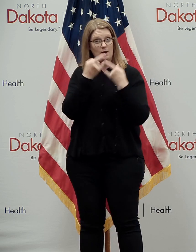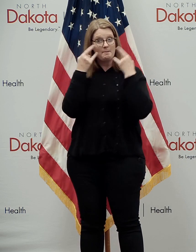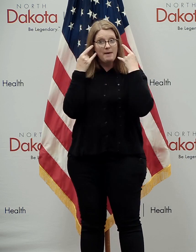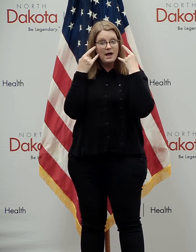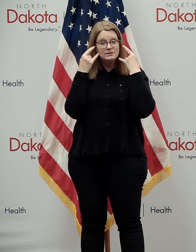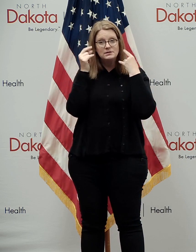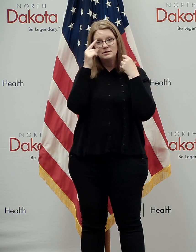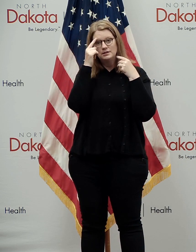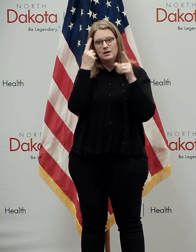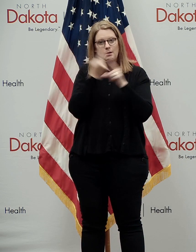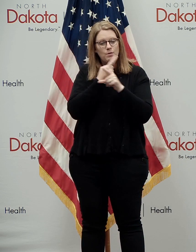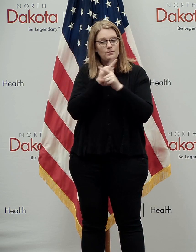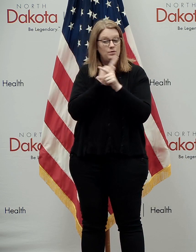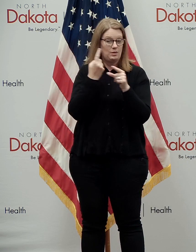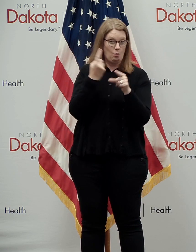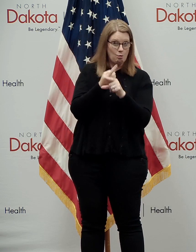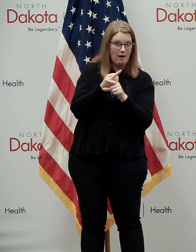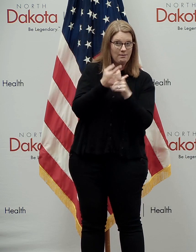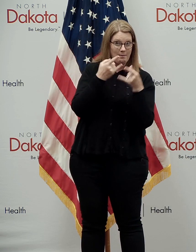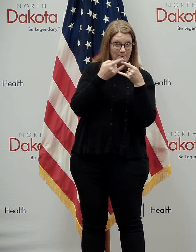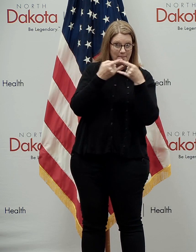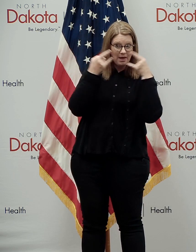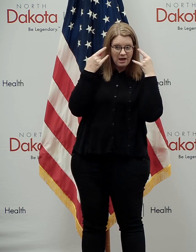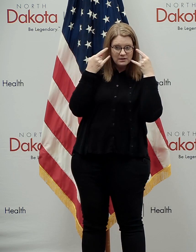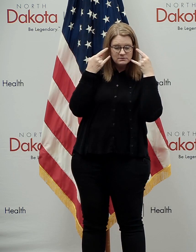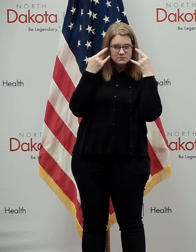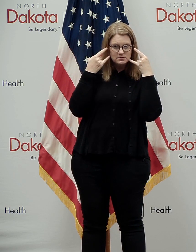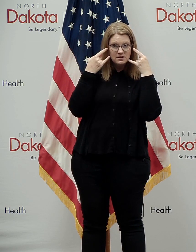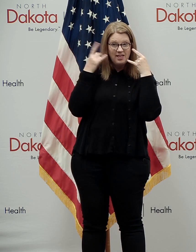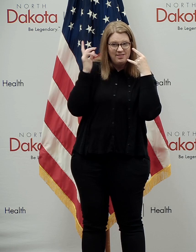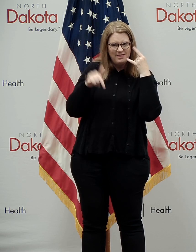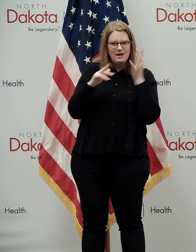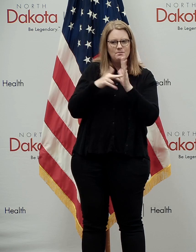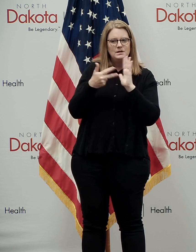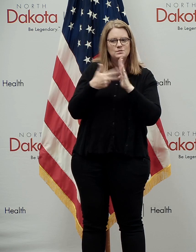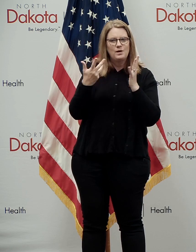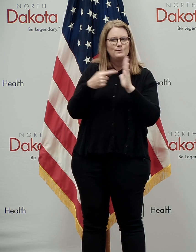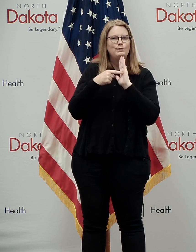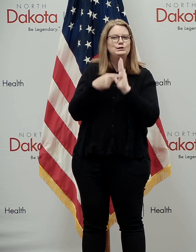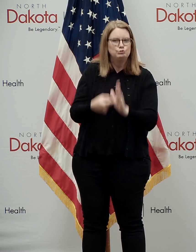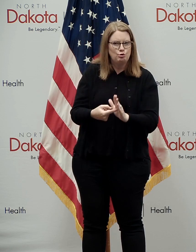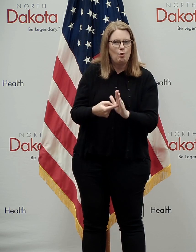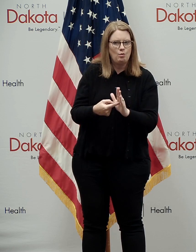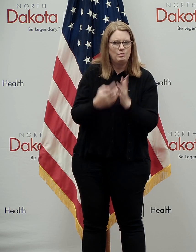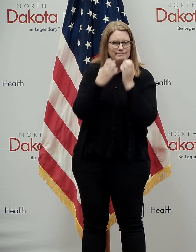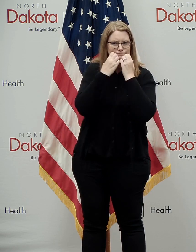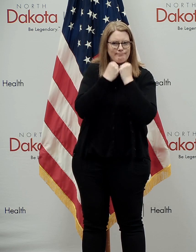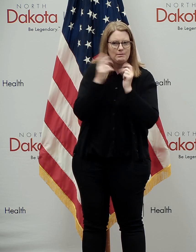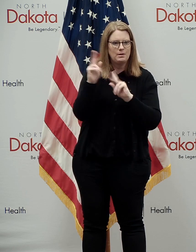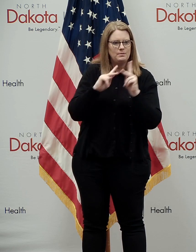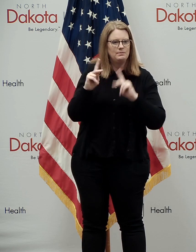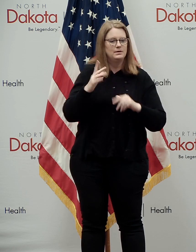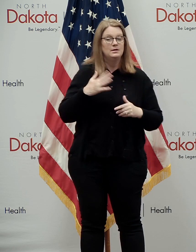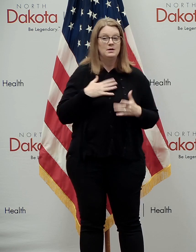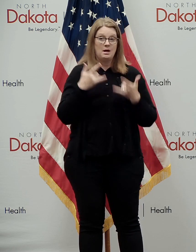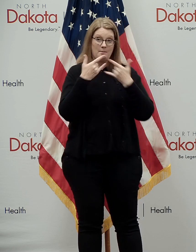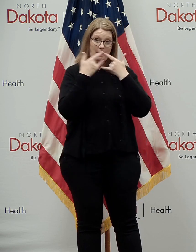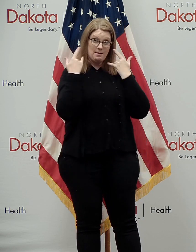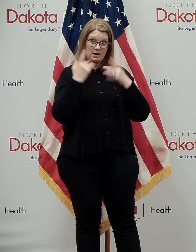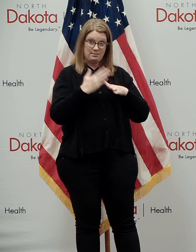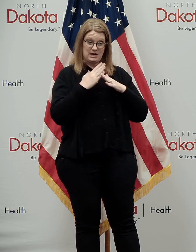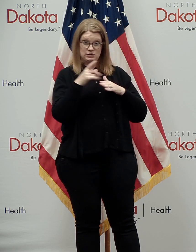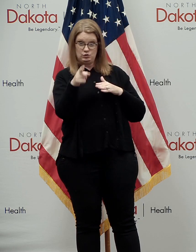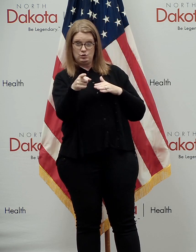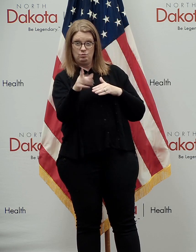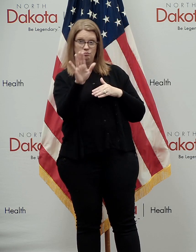doing it properly, wearing the right mask, is a way for us to show we care for others in our community. My mask protects you and your mask